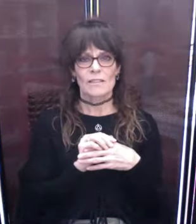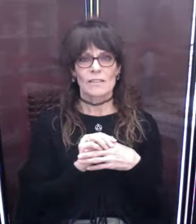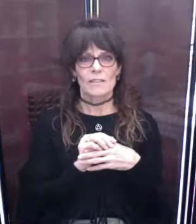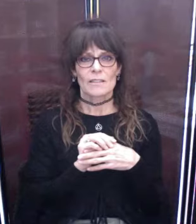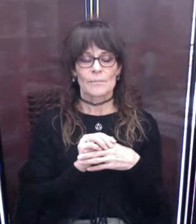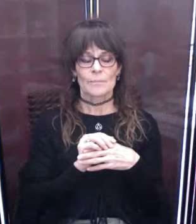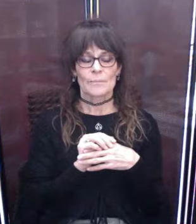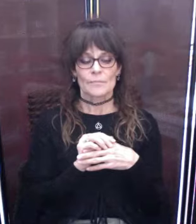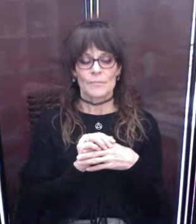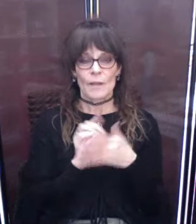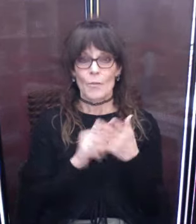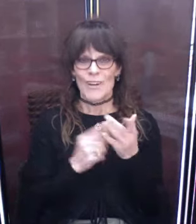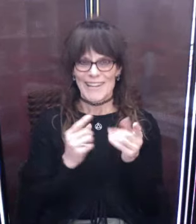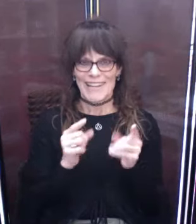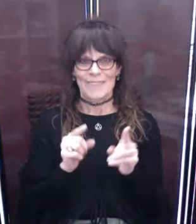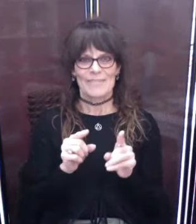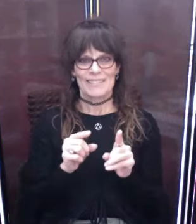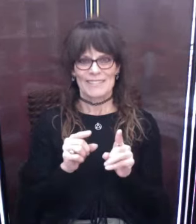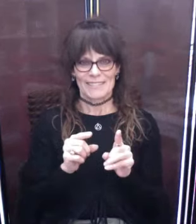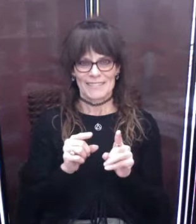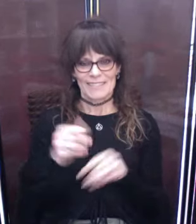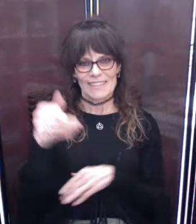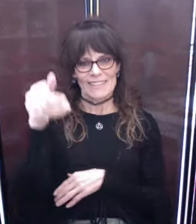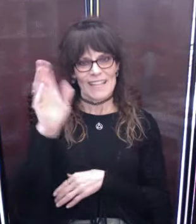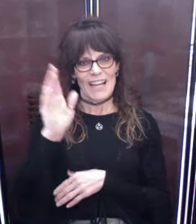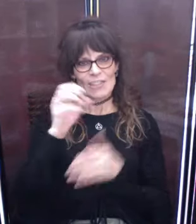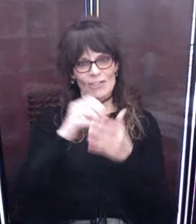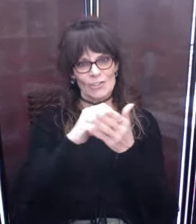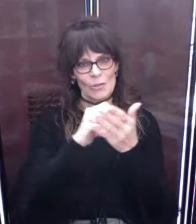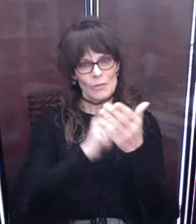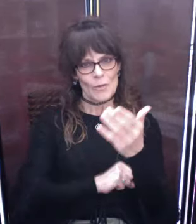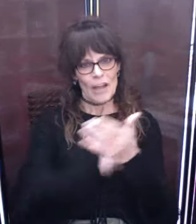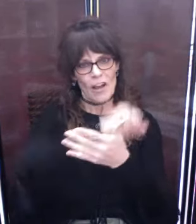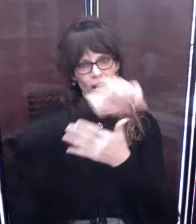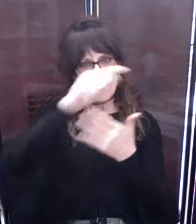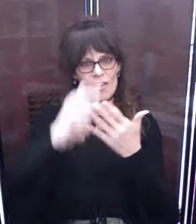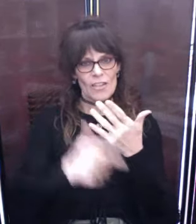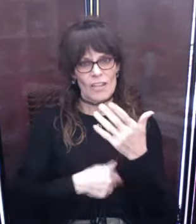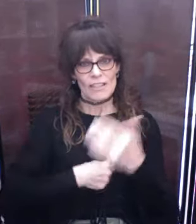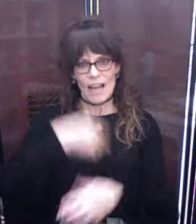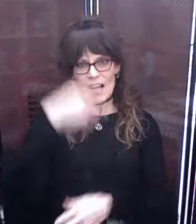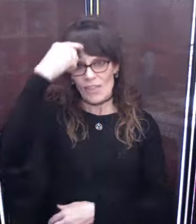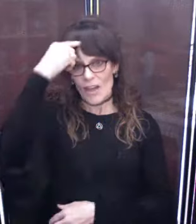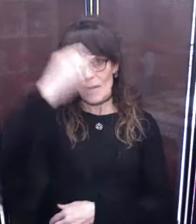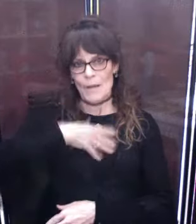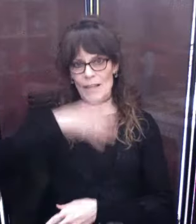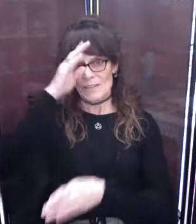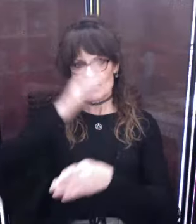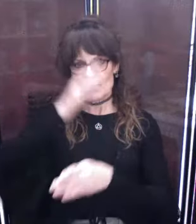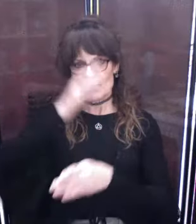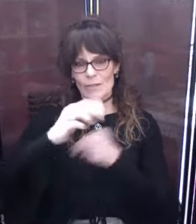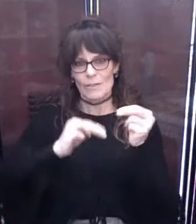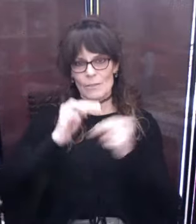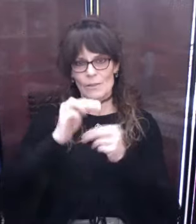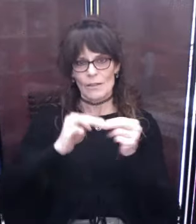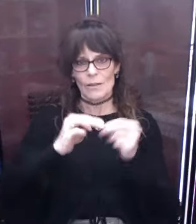And what happened was God stripped away all the things that I thought my sobriety was built on. I thought my sobriety was